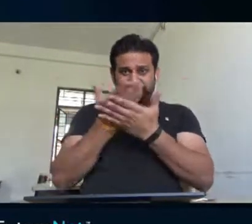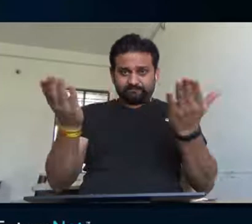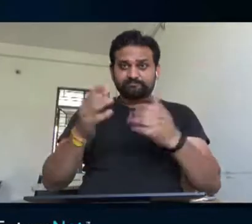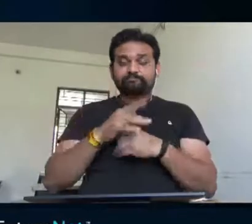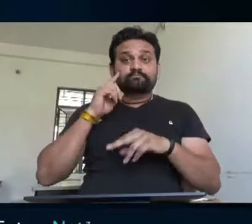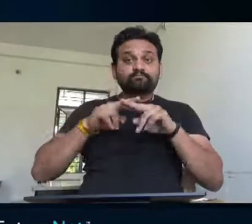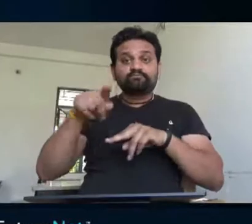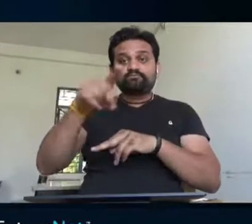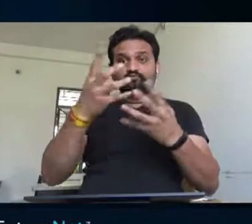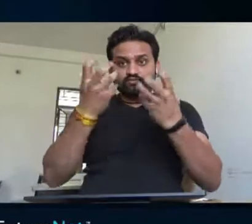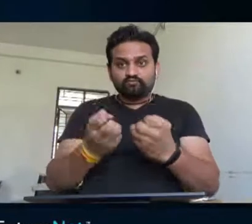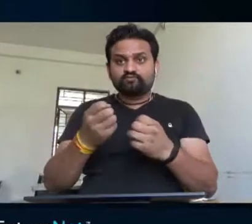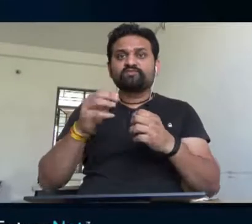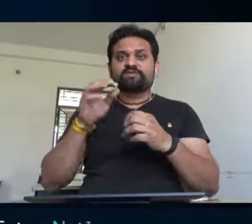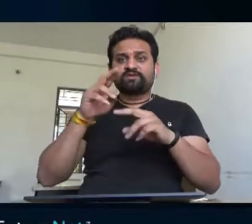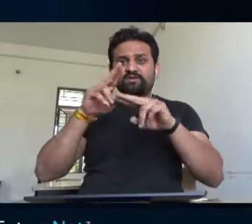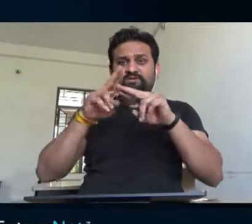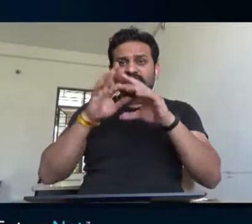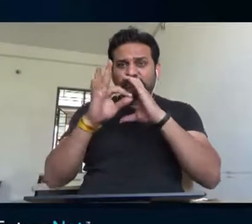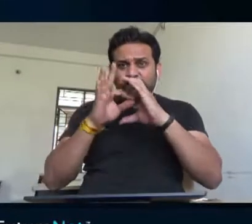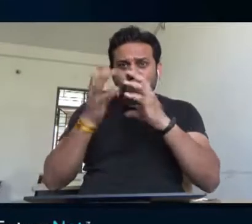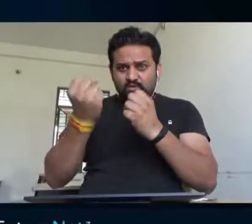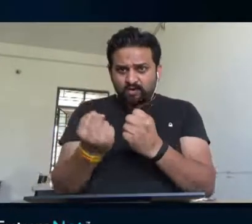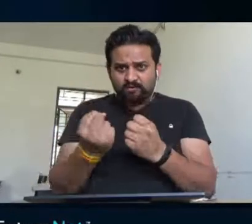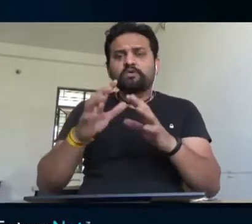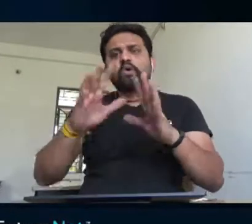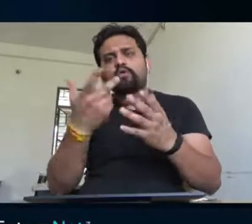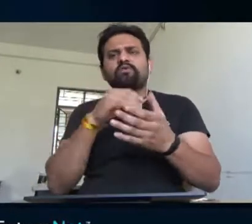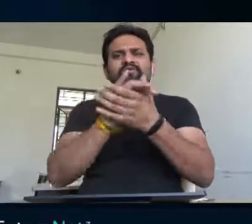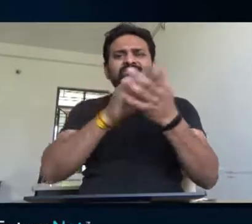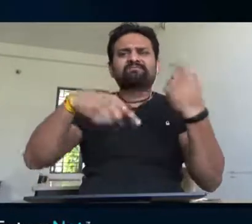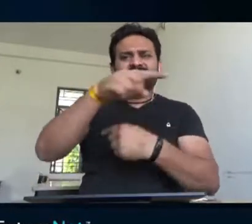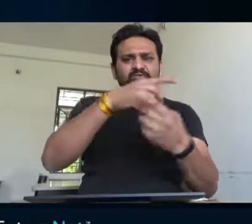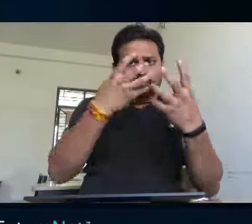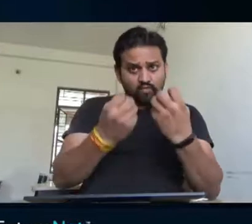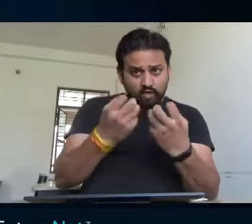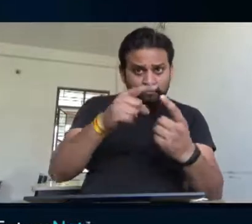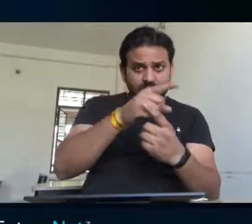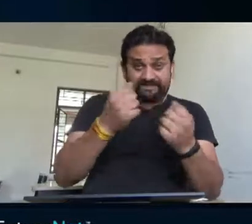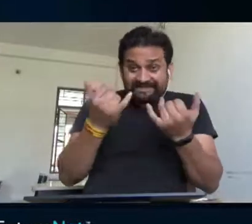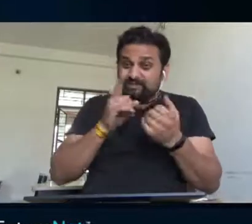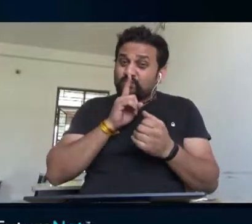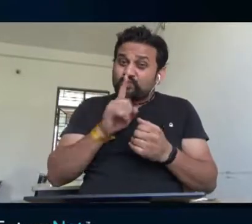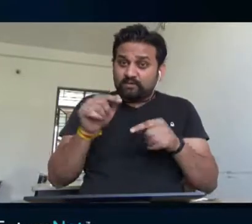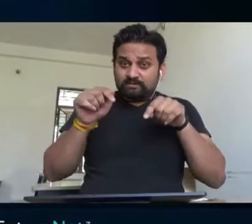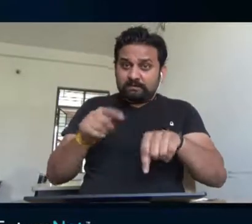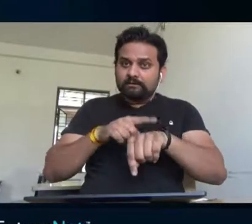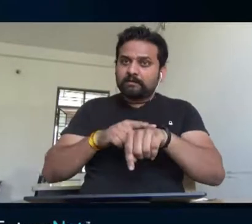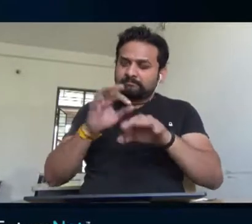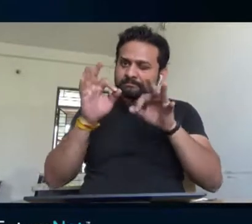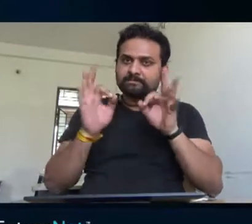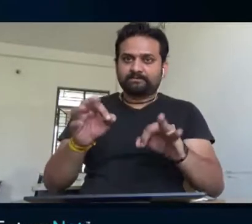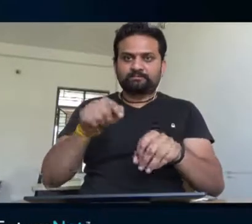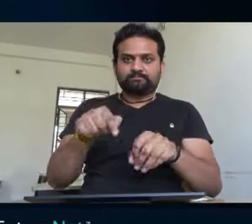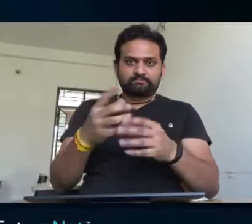you want buy the Futuro, or somebody who wants to buy coins, then now is the right time to do